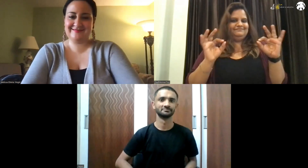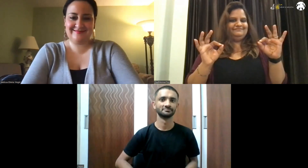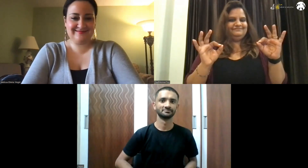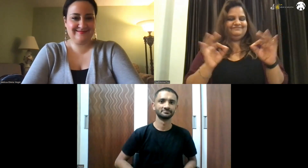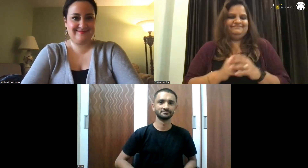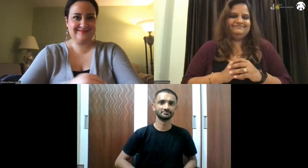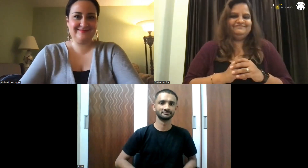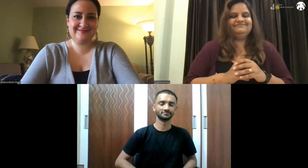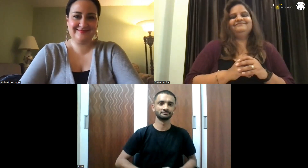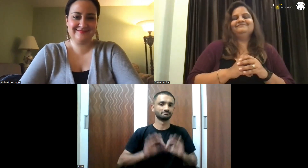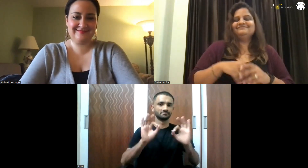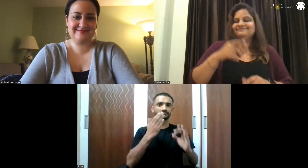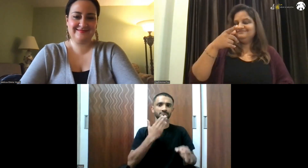So I think we are ready to start.